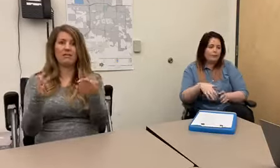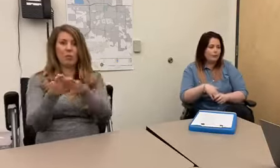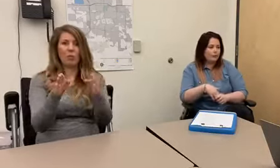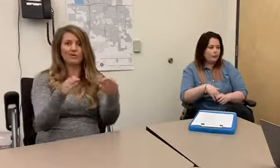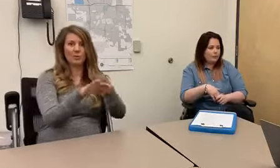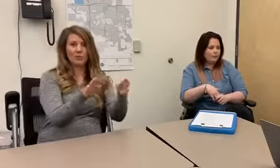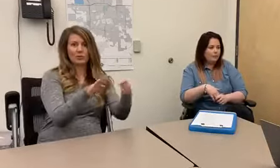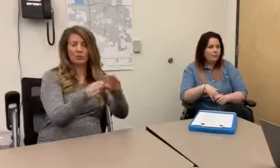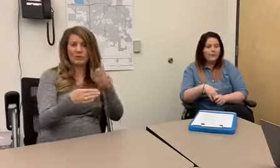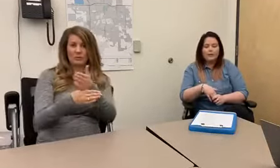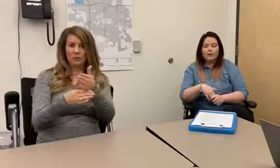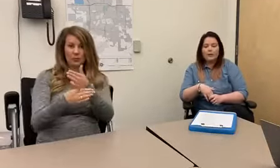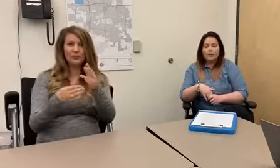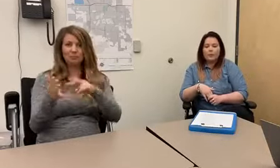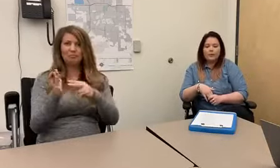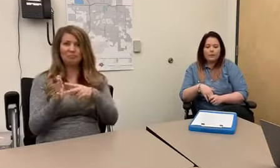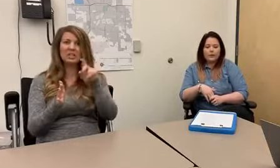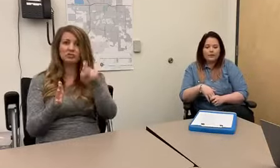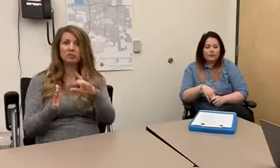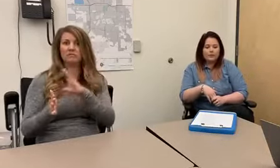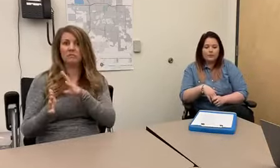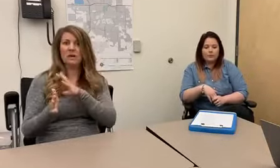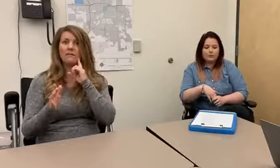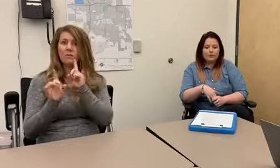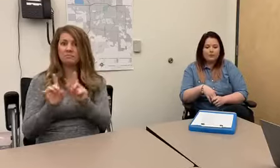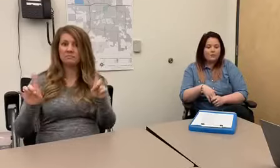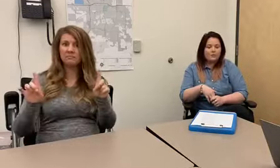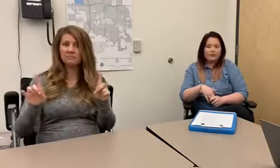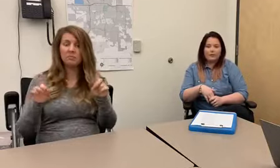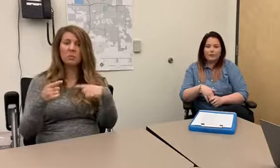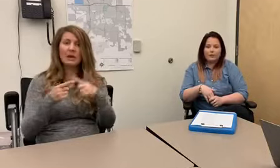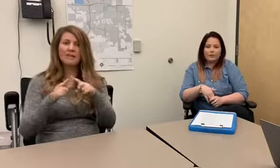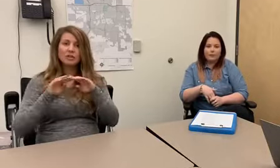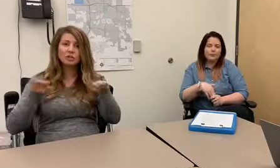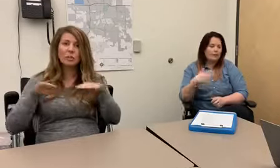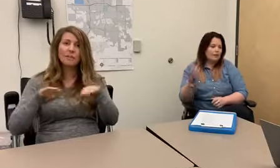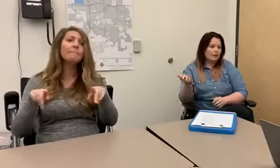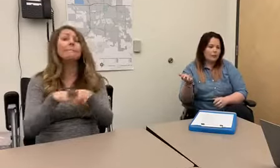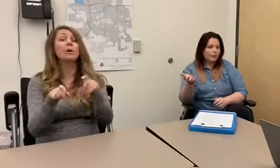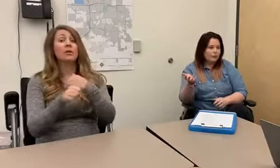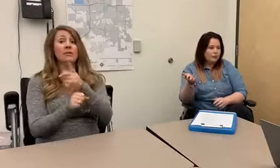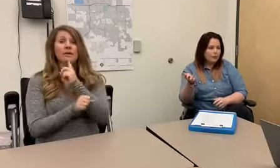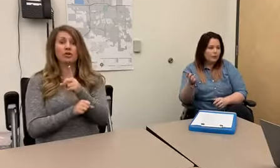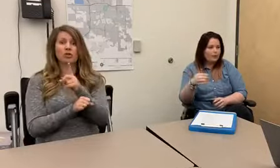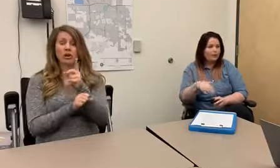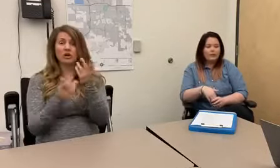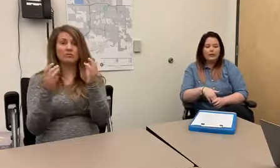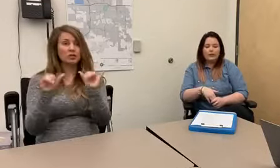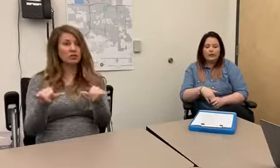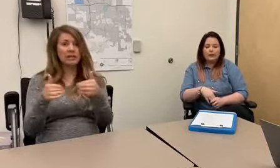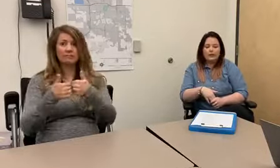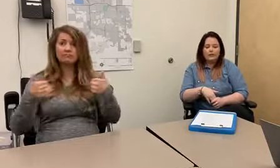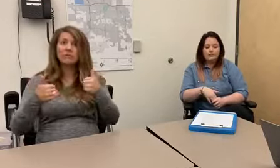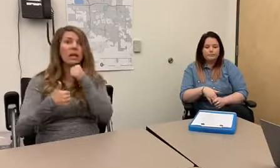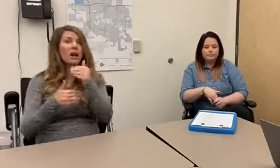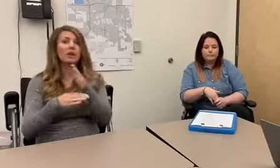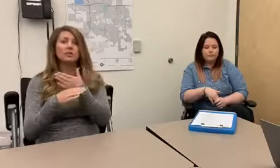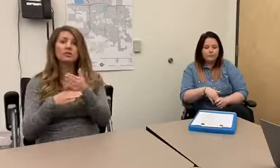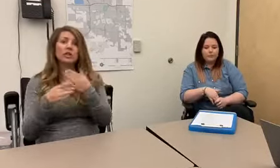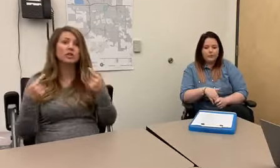while you're swimming. Otherwise, just make sure you're staying apart from people, again, not sharing those toys. If you're in